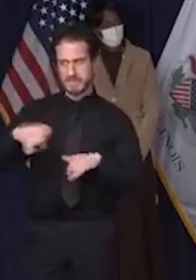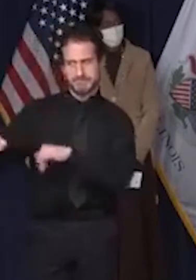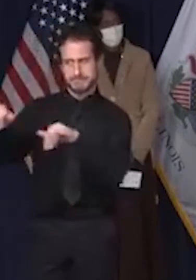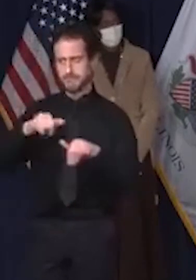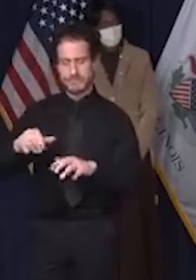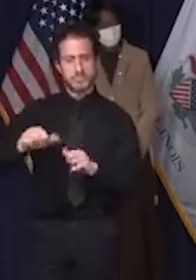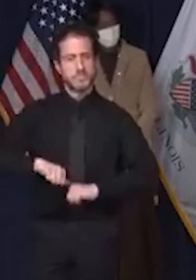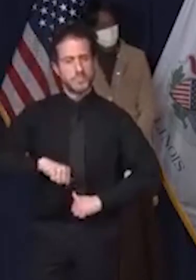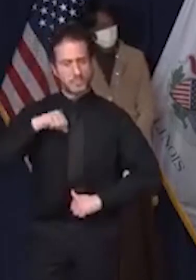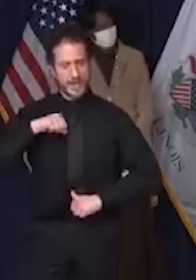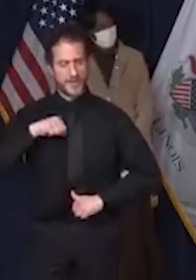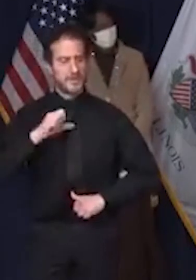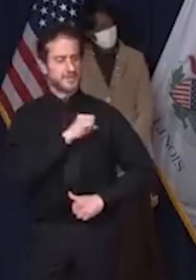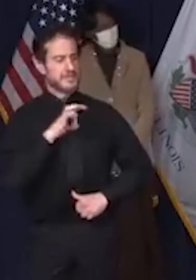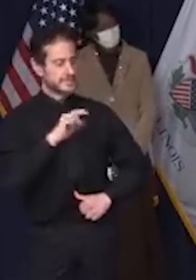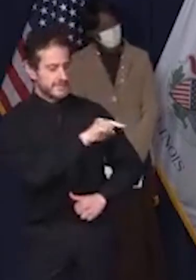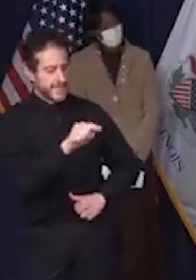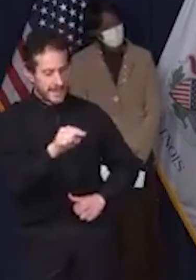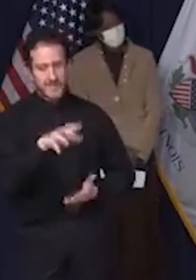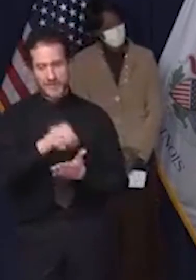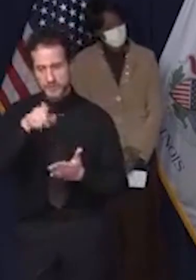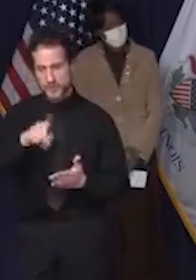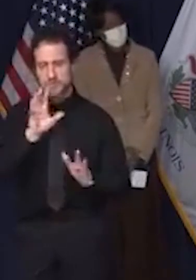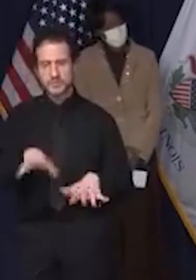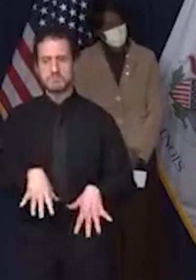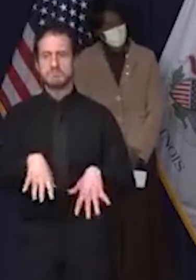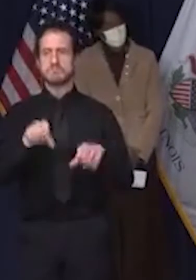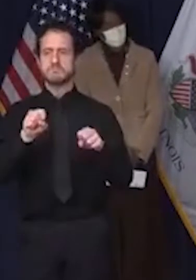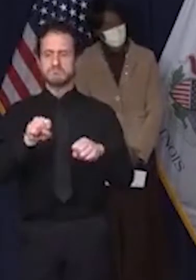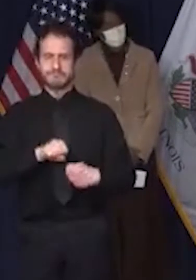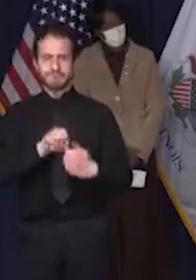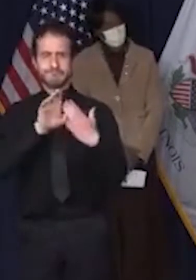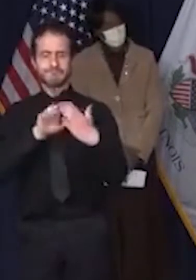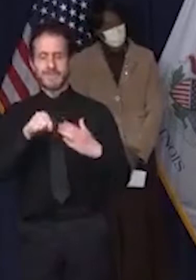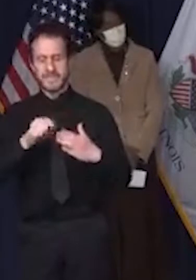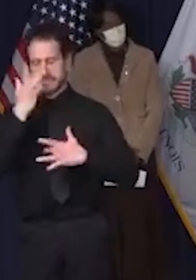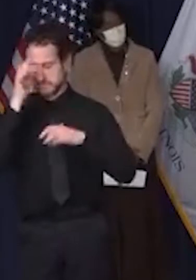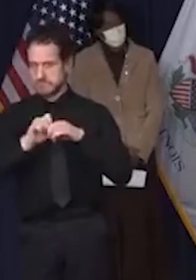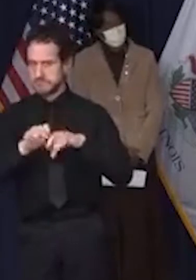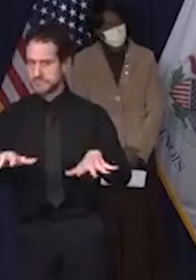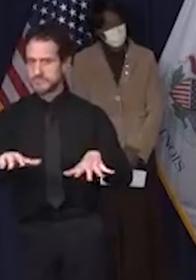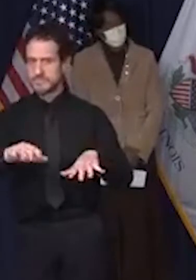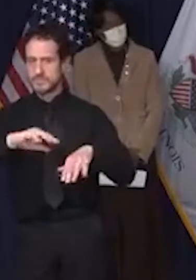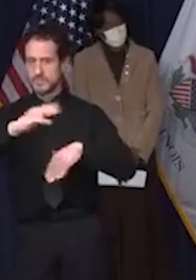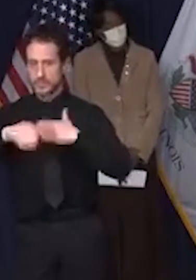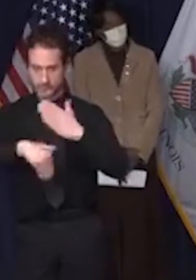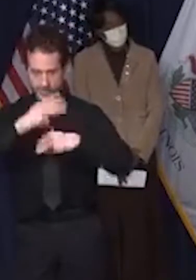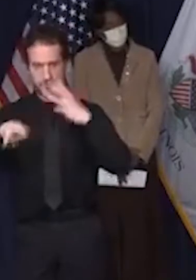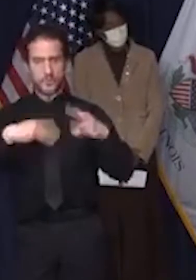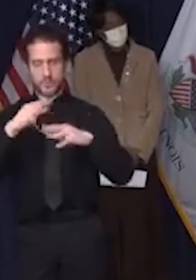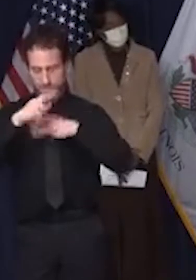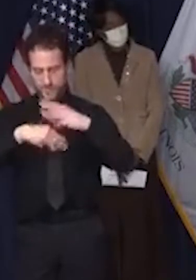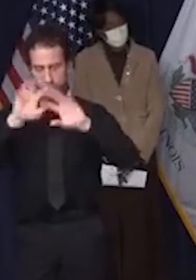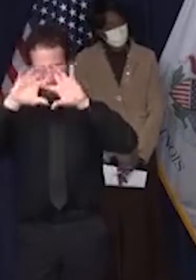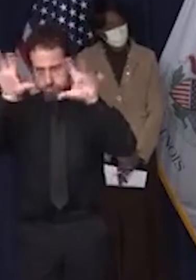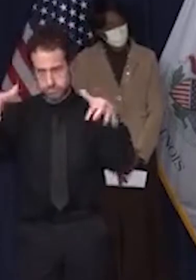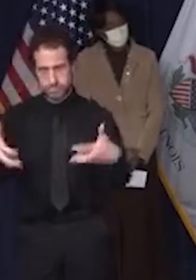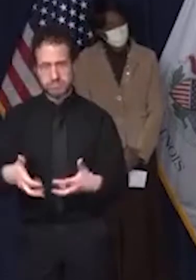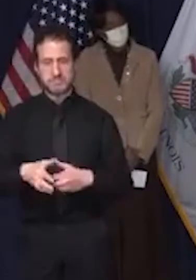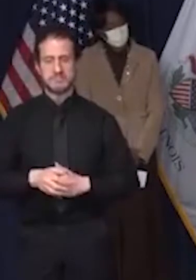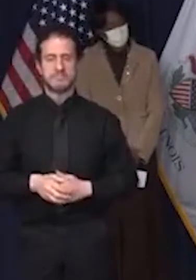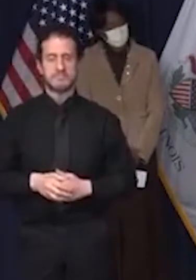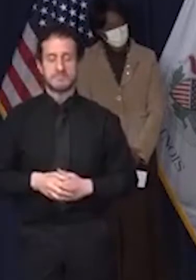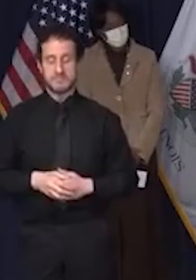member and student who has stepped up during this global pandemic. Community engagement has been key to